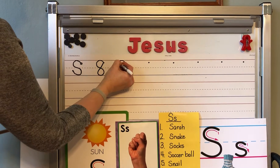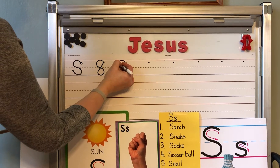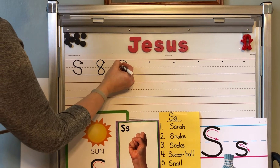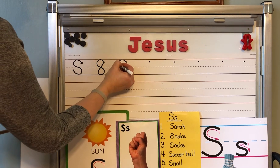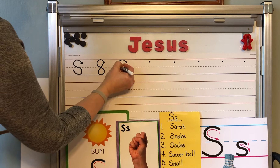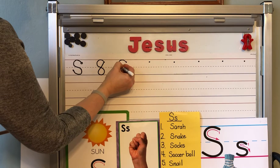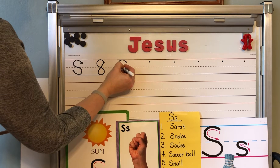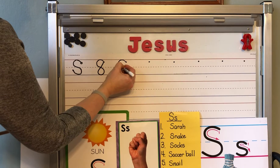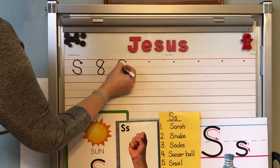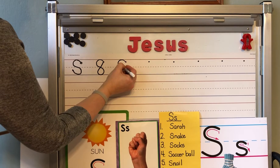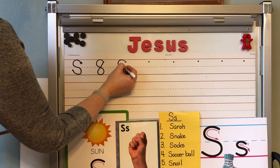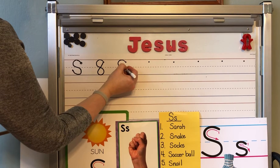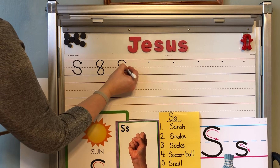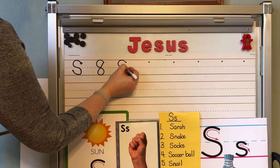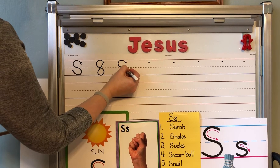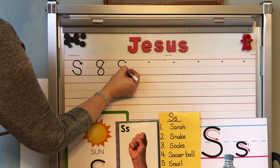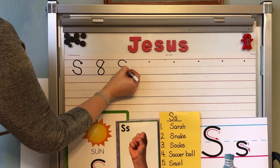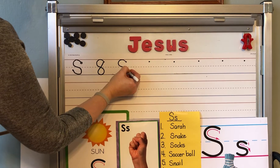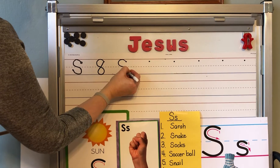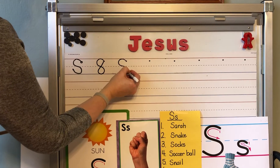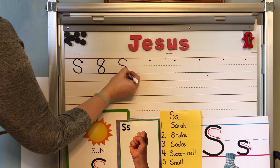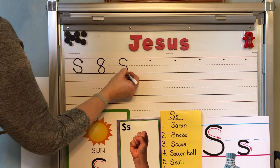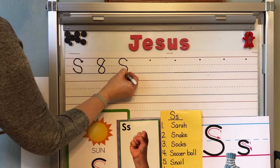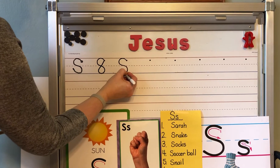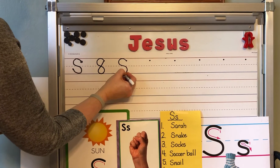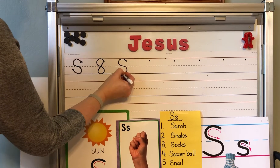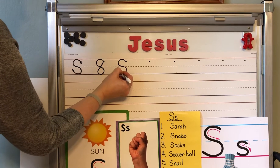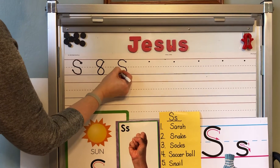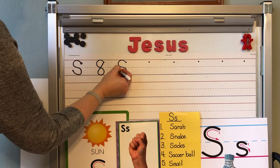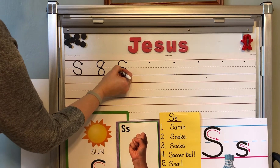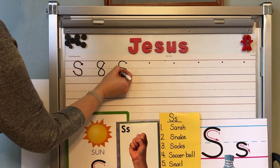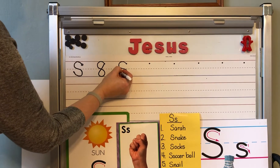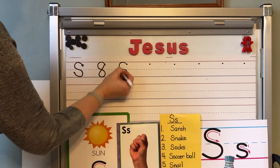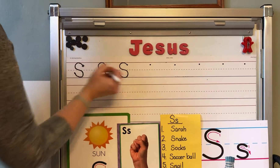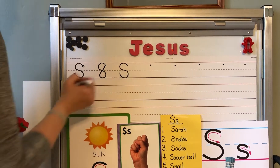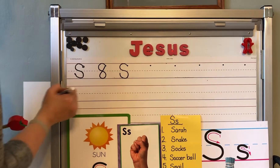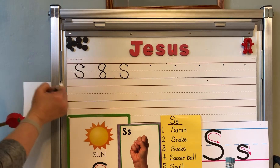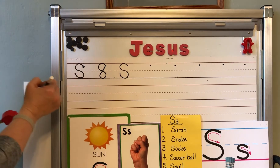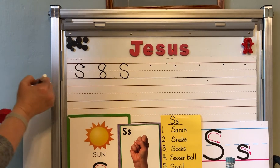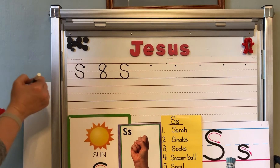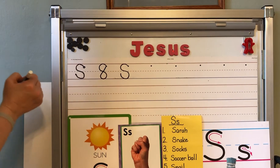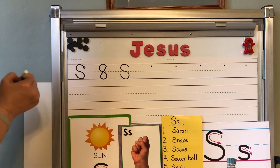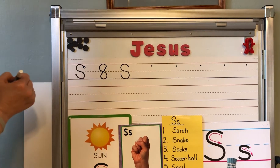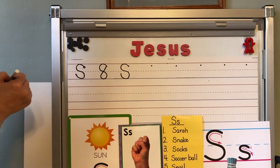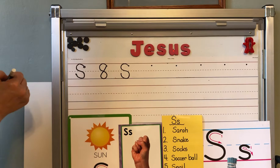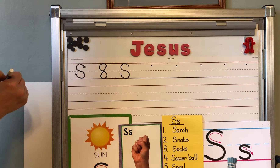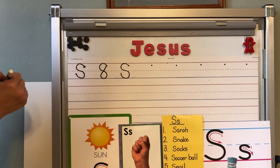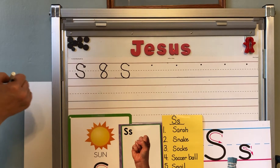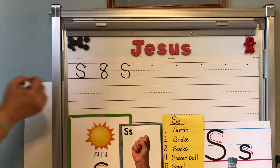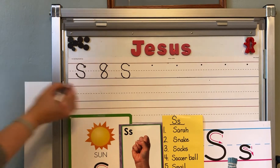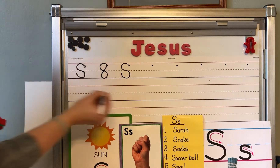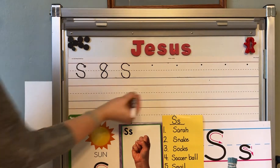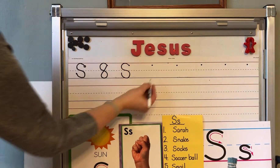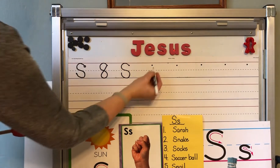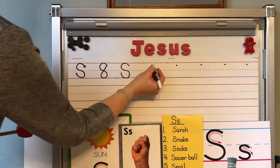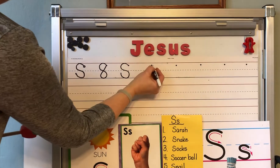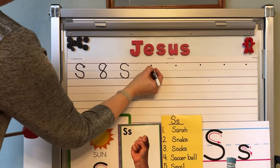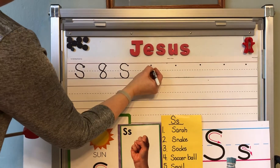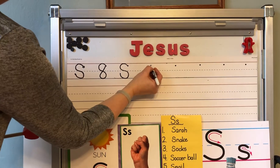S and S, those slippery snakes, twisty, turny, ready to shake. Now let's make an